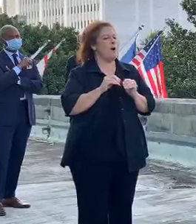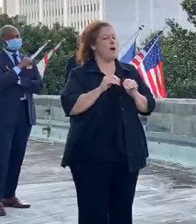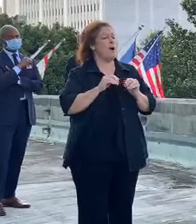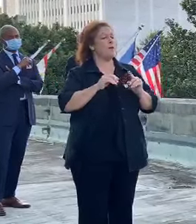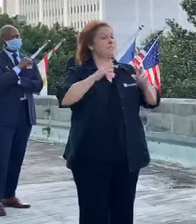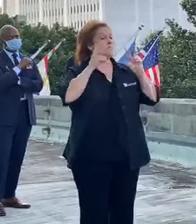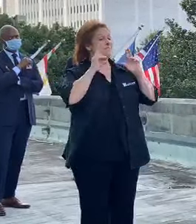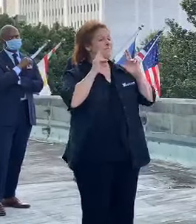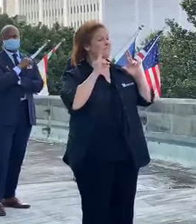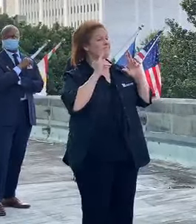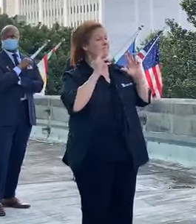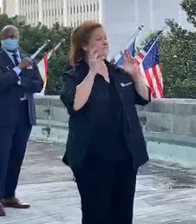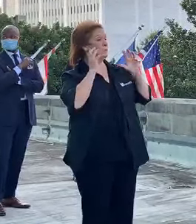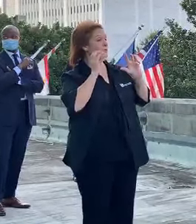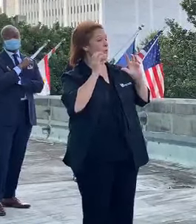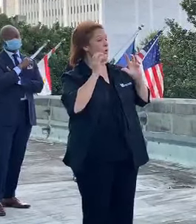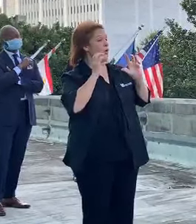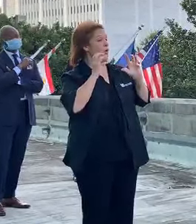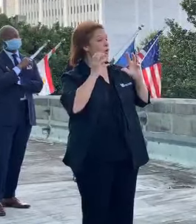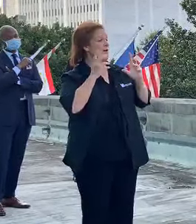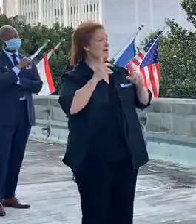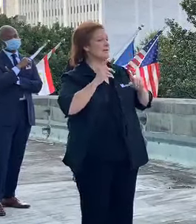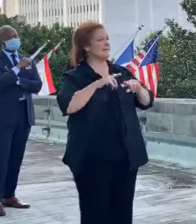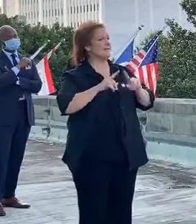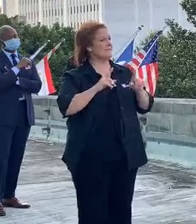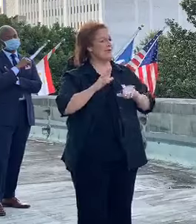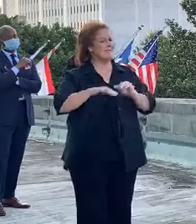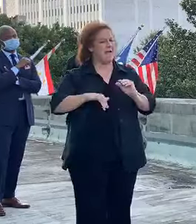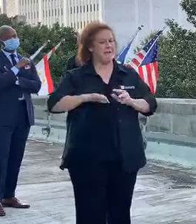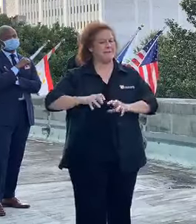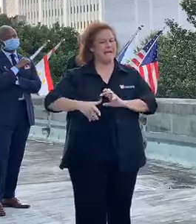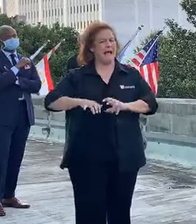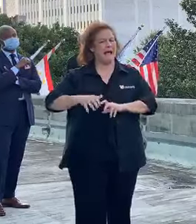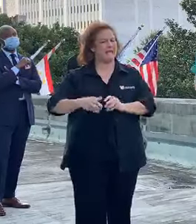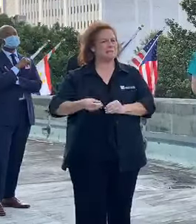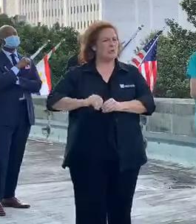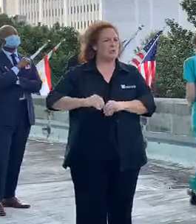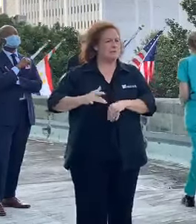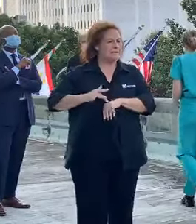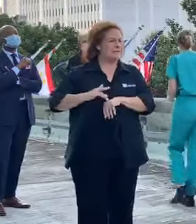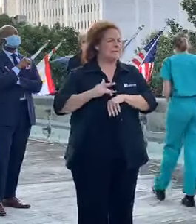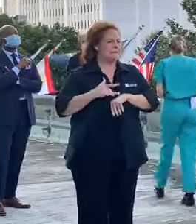not be possible, for instance, for a massage therapist.